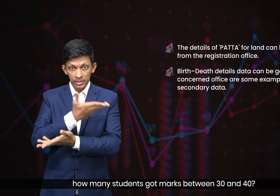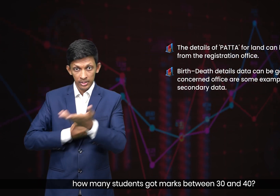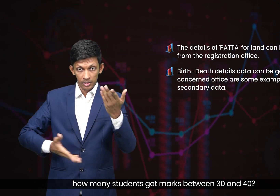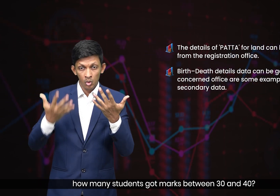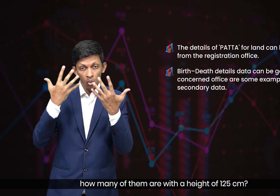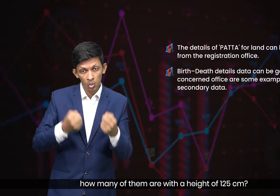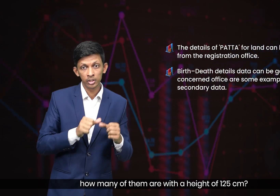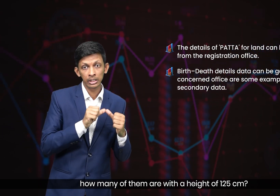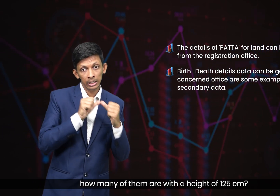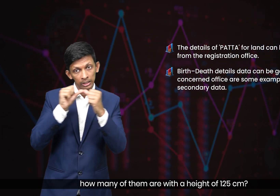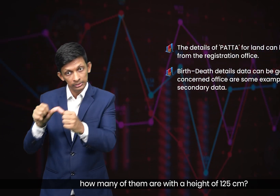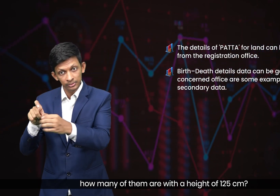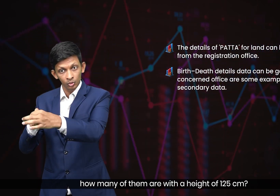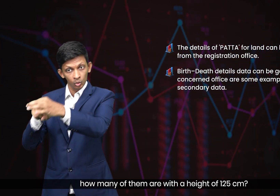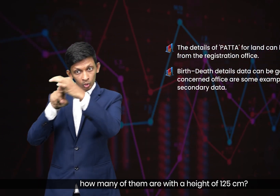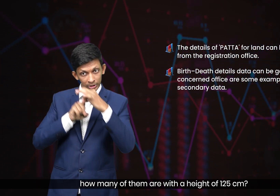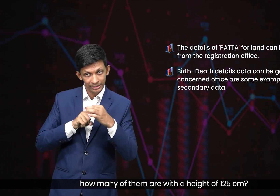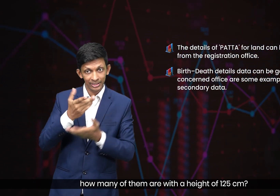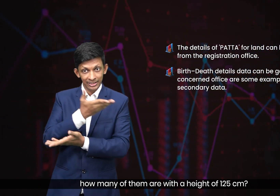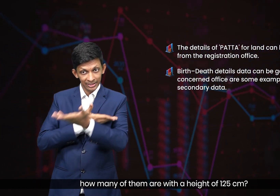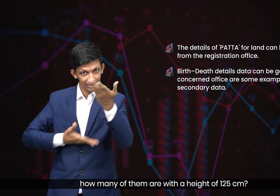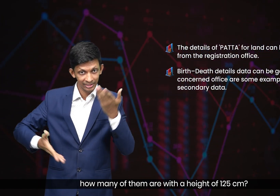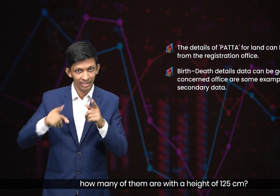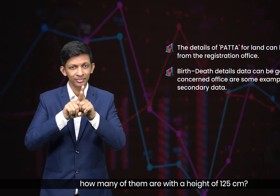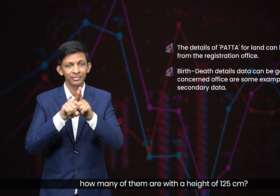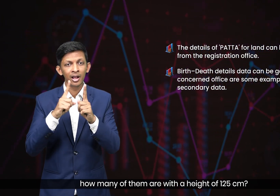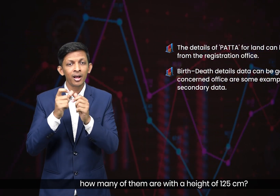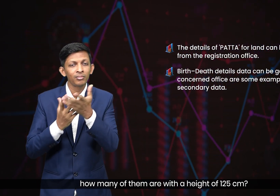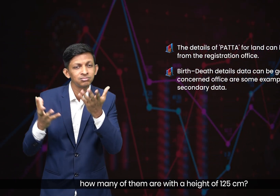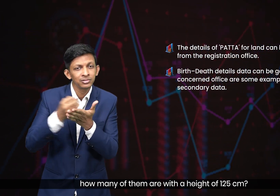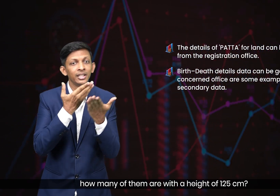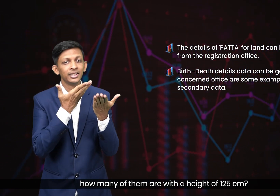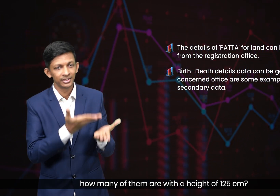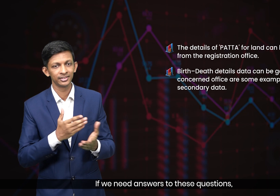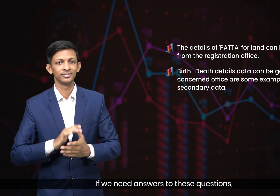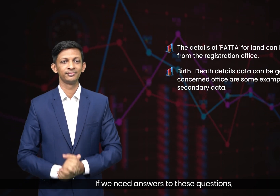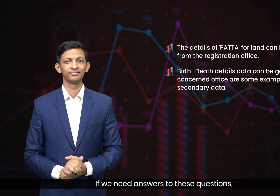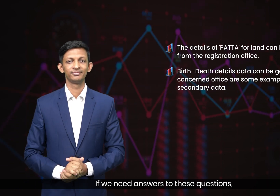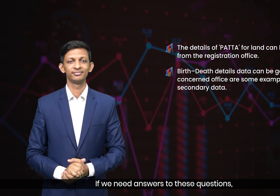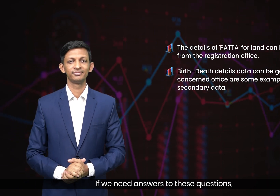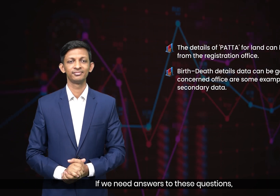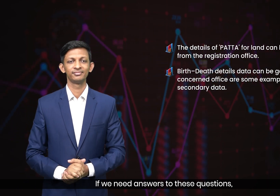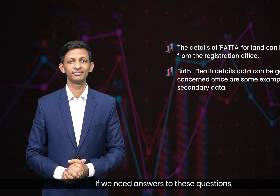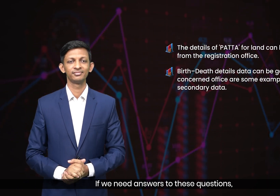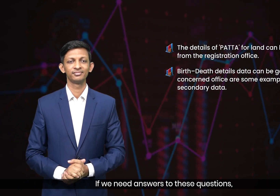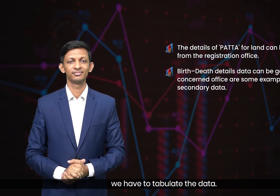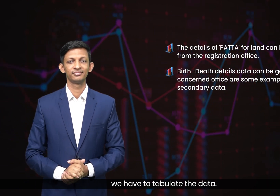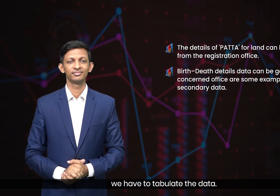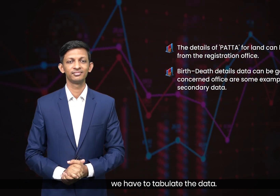How many of them are with a height of 125 centimeter? If we need answers to these questions, we have to tabulate